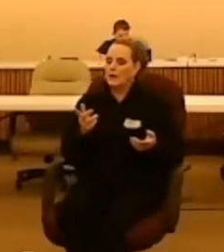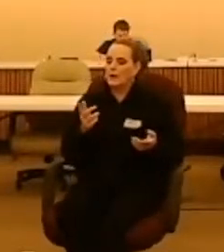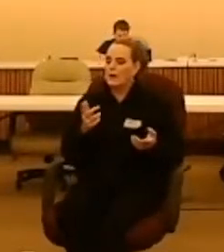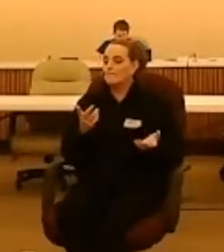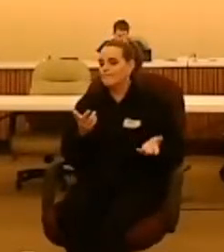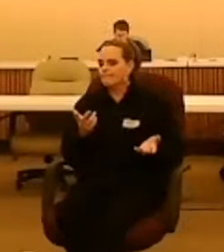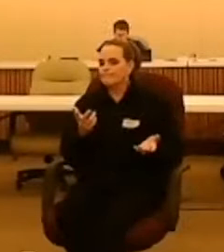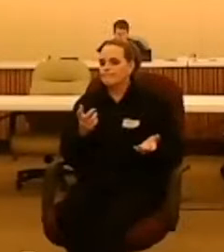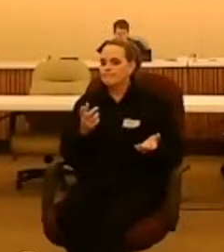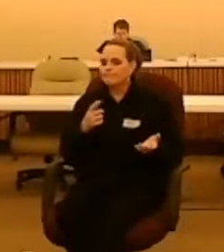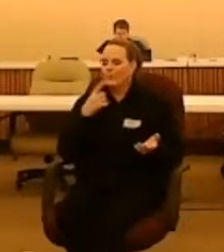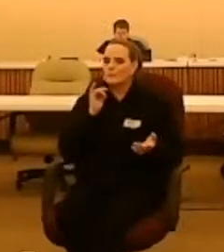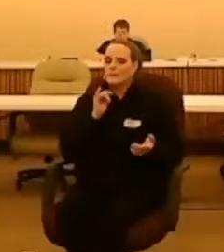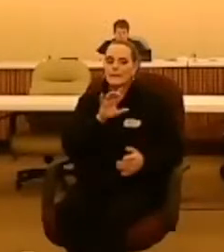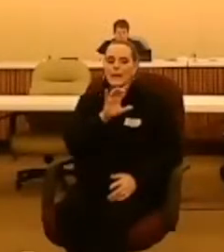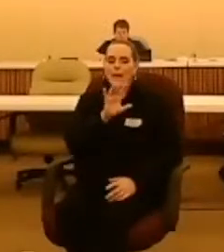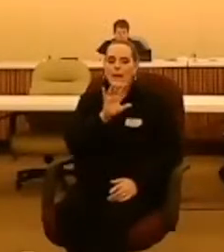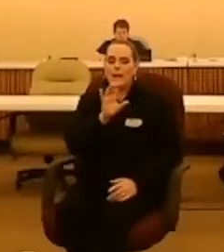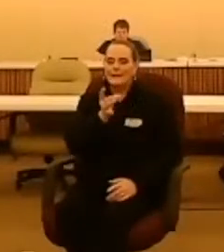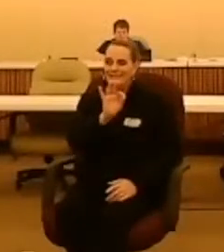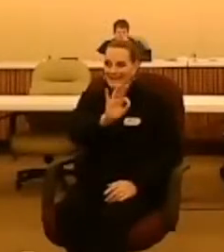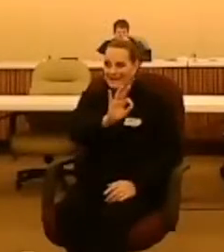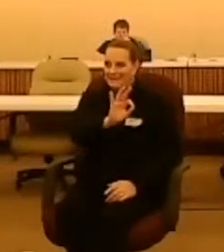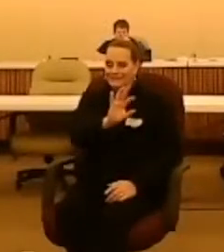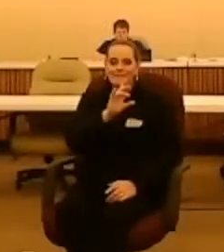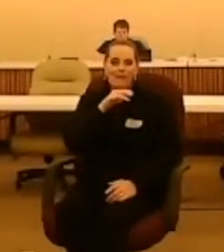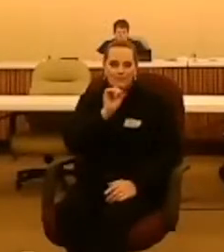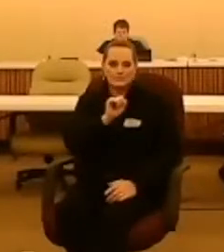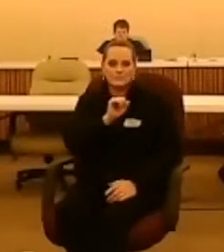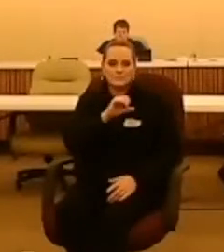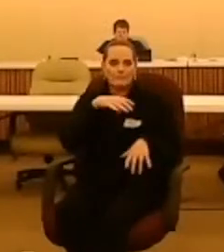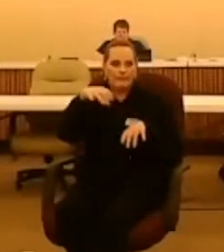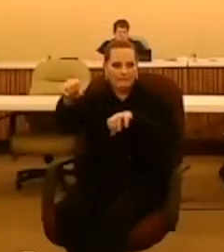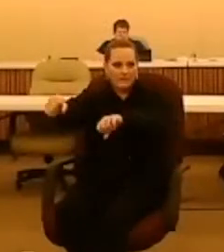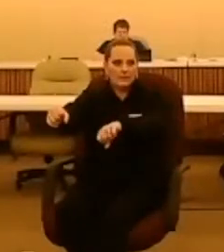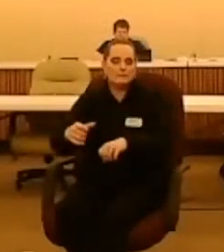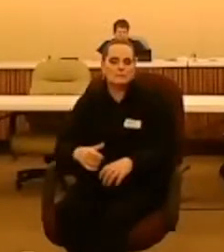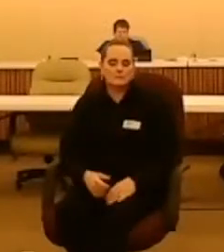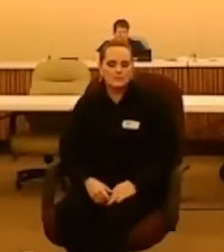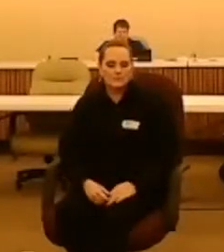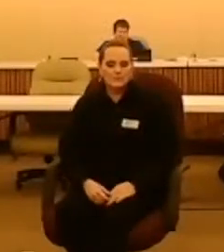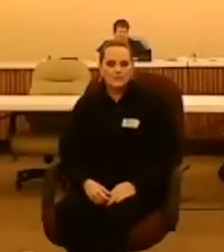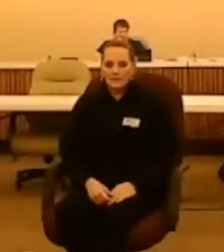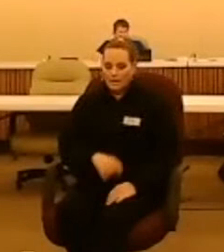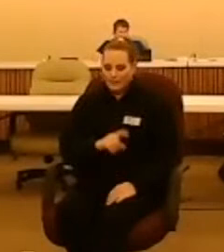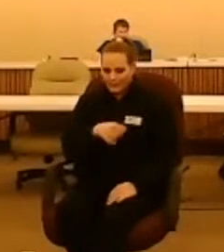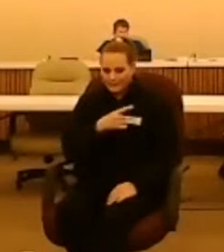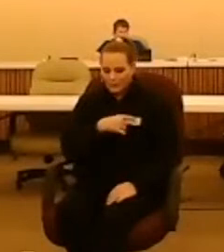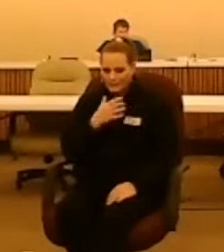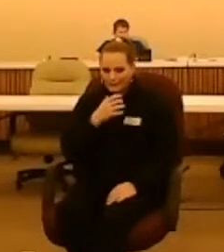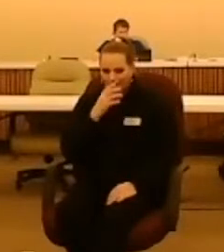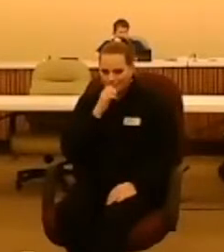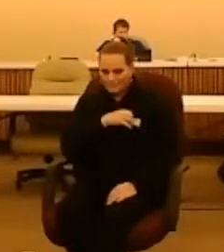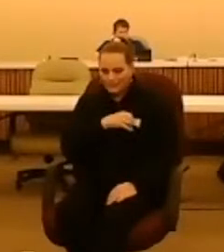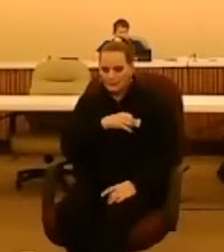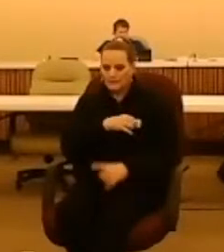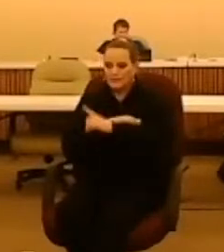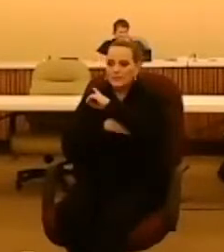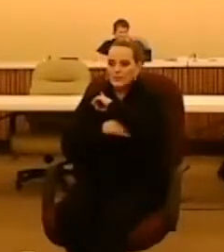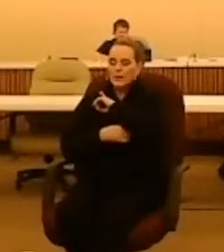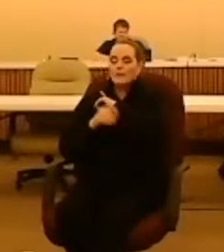It looks like 89 cars pulling out of there with all those, that's all they estimate? for That's people actually a leaving lot, during peak believe it or hours?